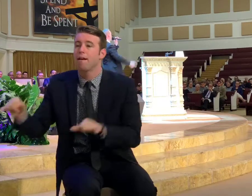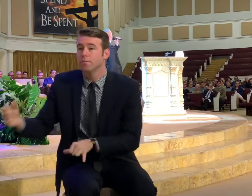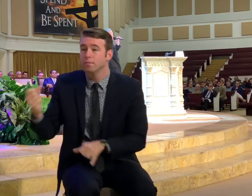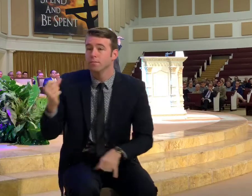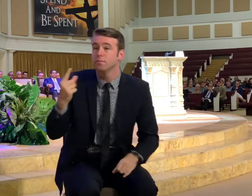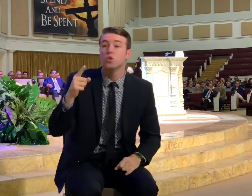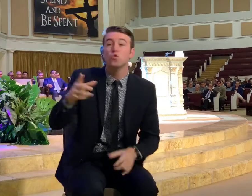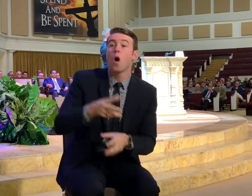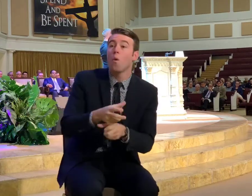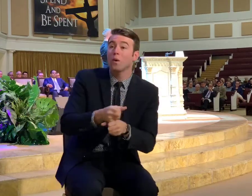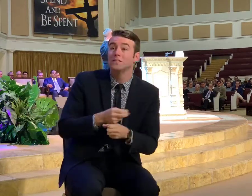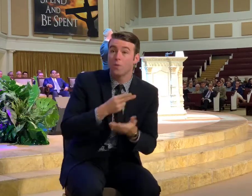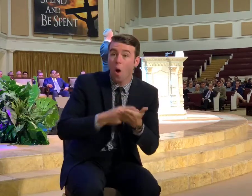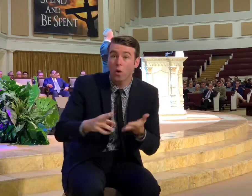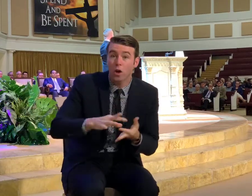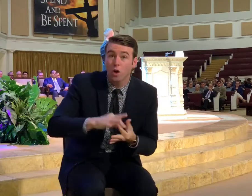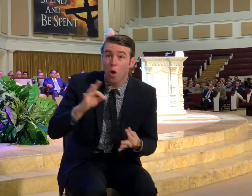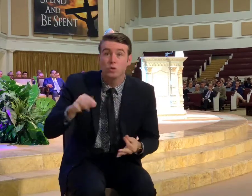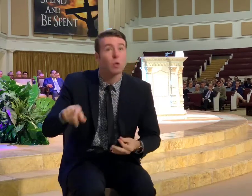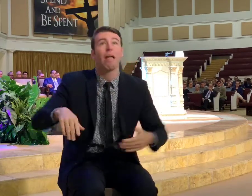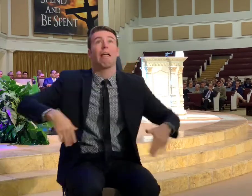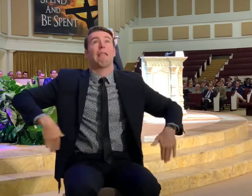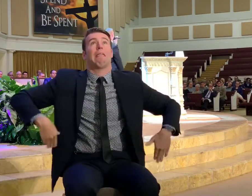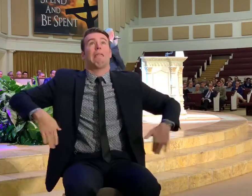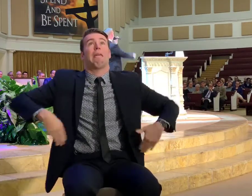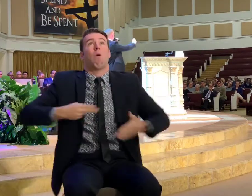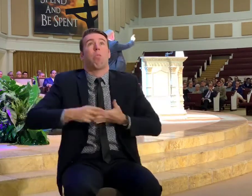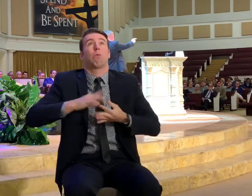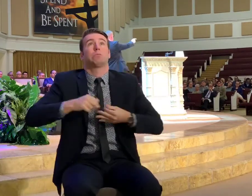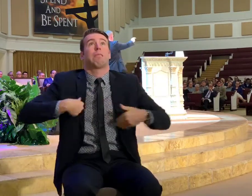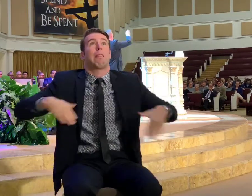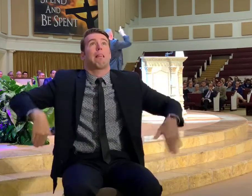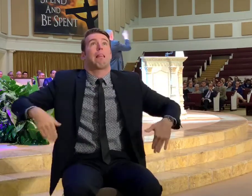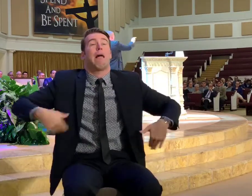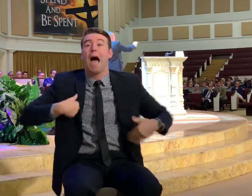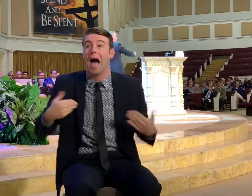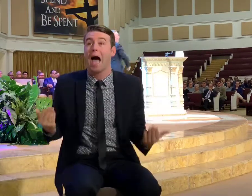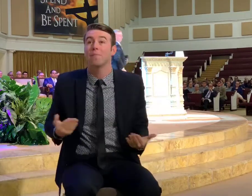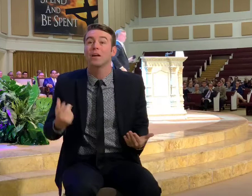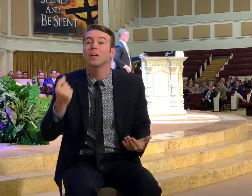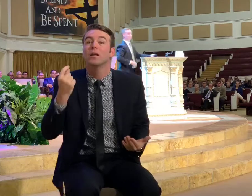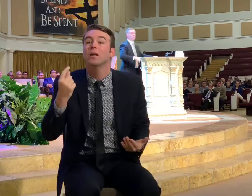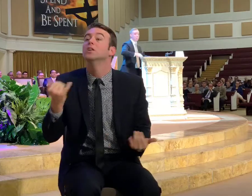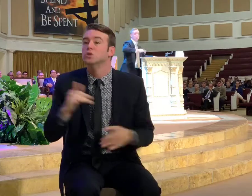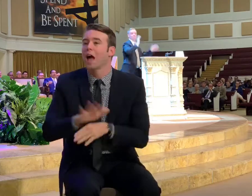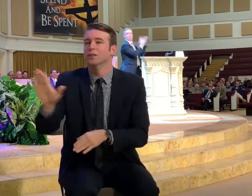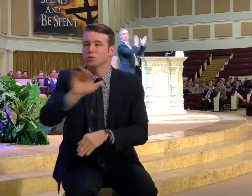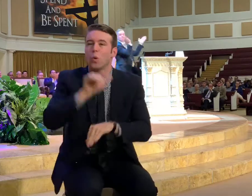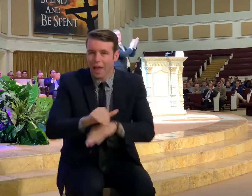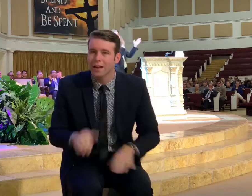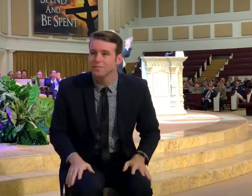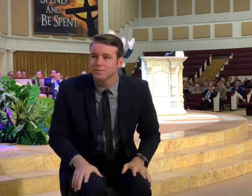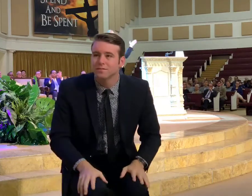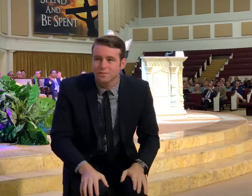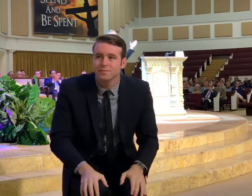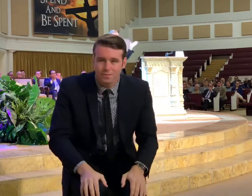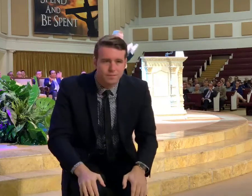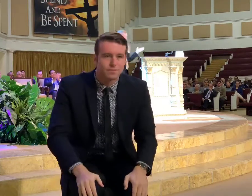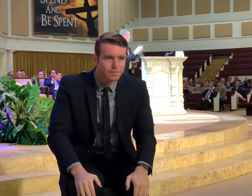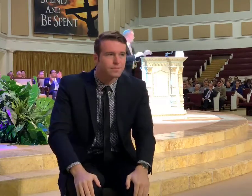not received the baptism of the Holy Ghost, I want you to know tonight is your night.